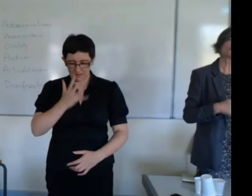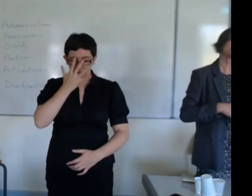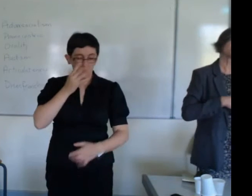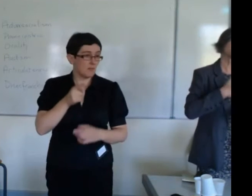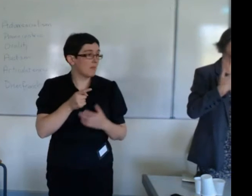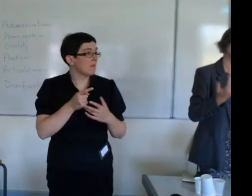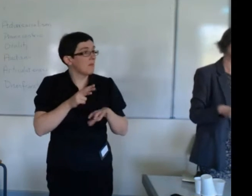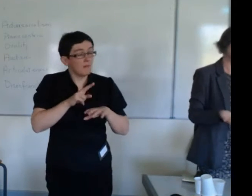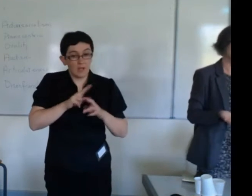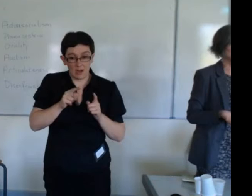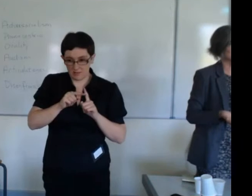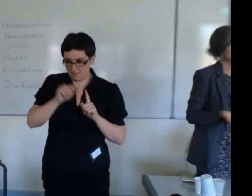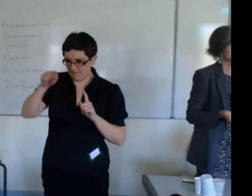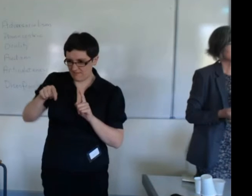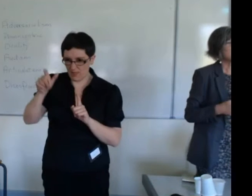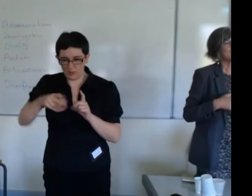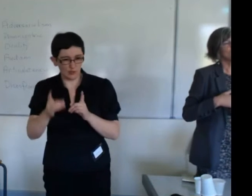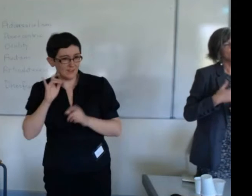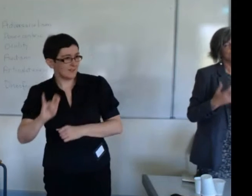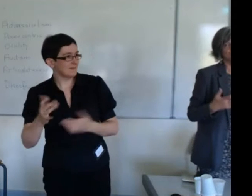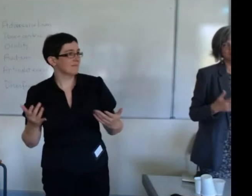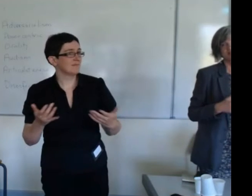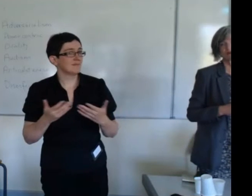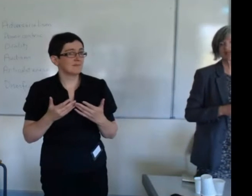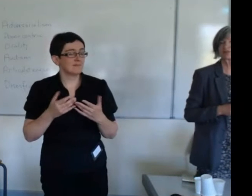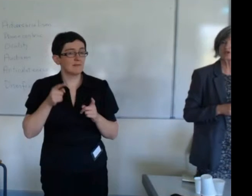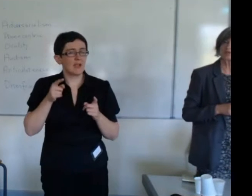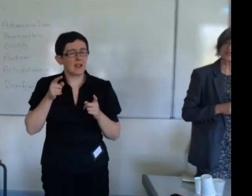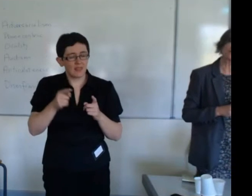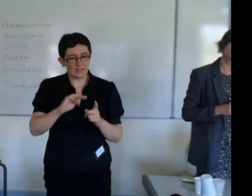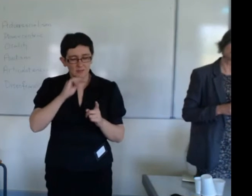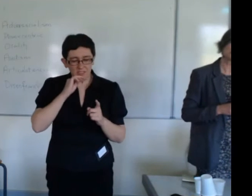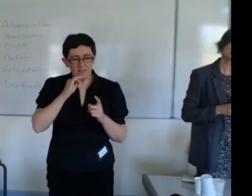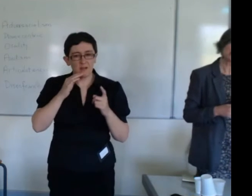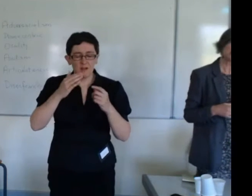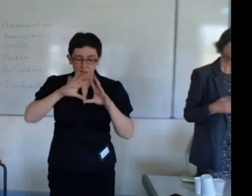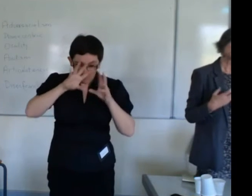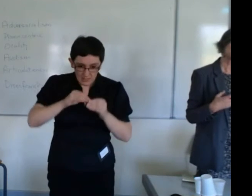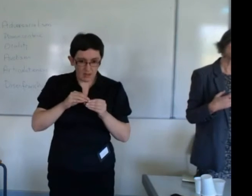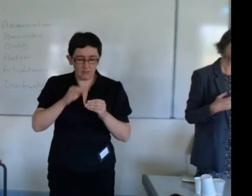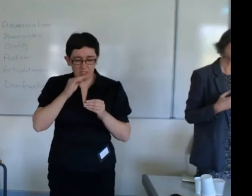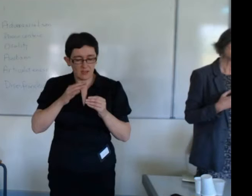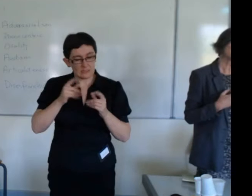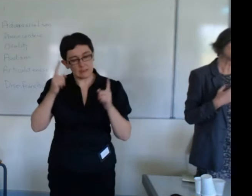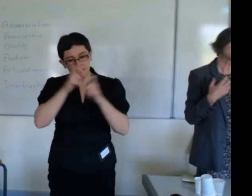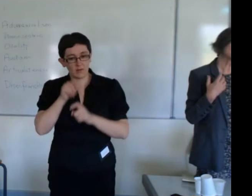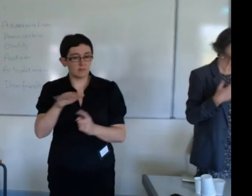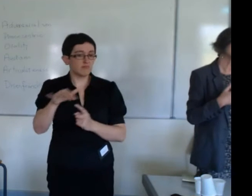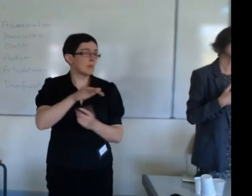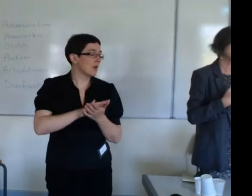rather than it being the other way around. And all of those things make it much more difficult. So if women who